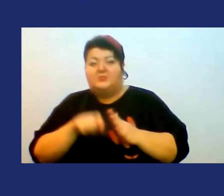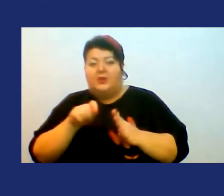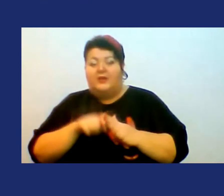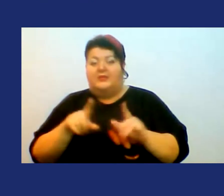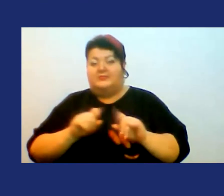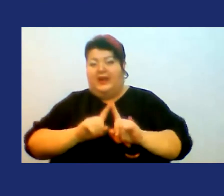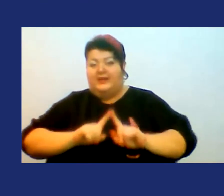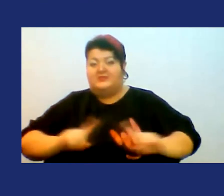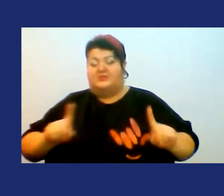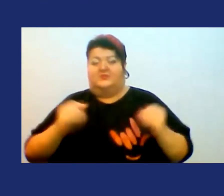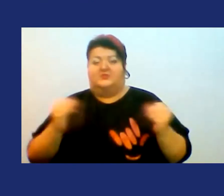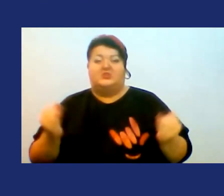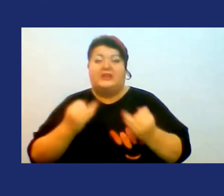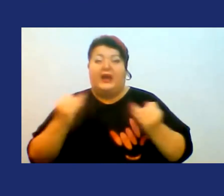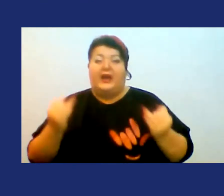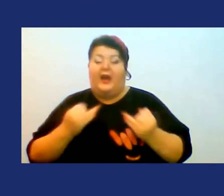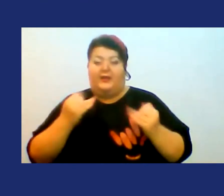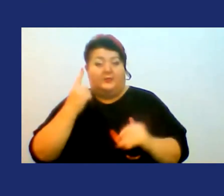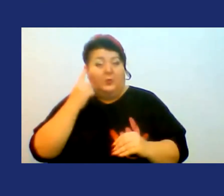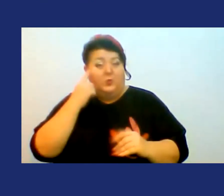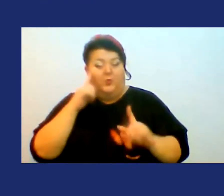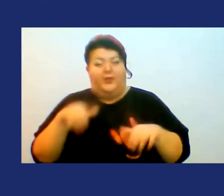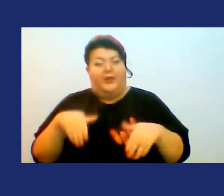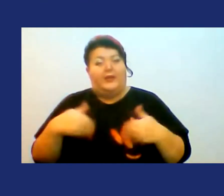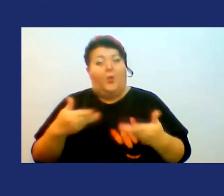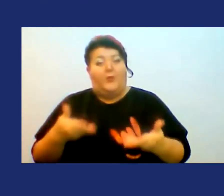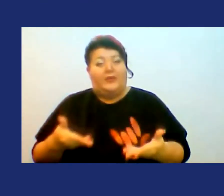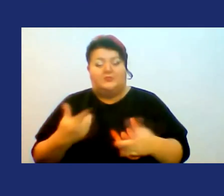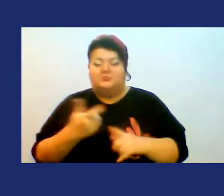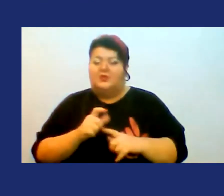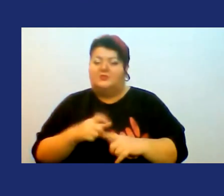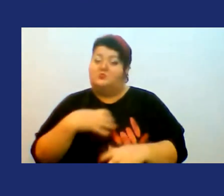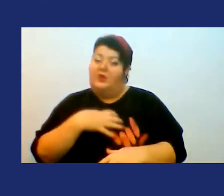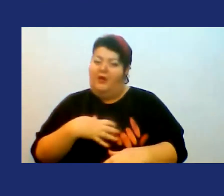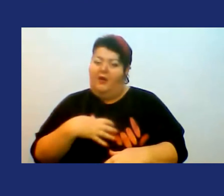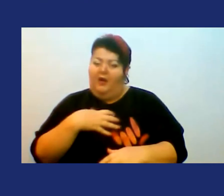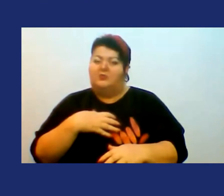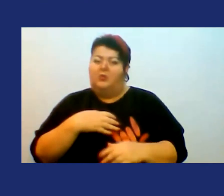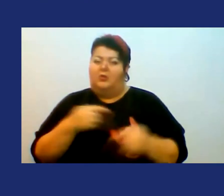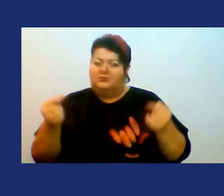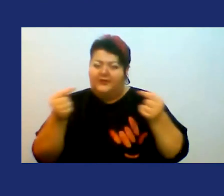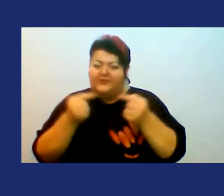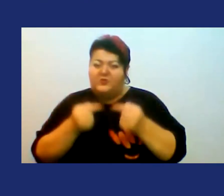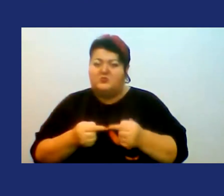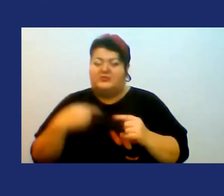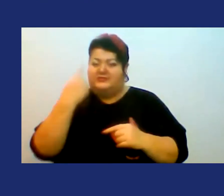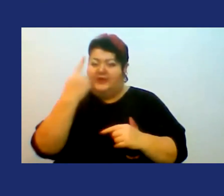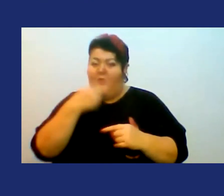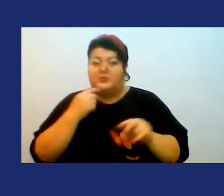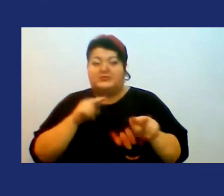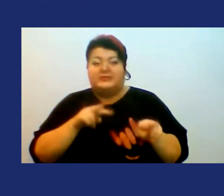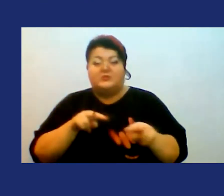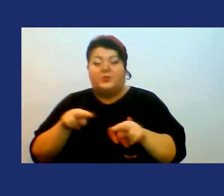of IFES, I would like to thank our experts, our speakers today. Thank you for